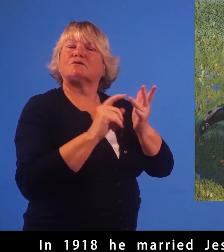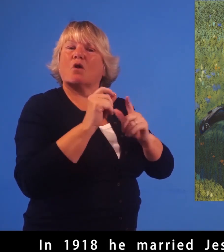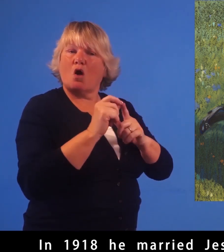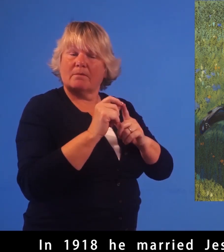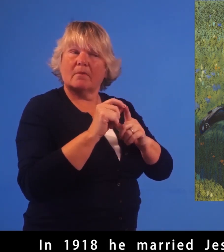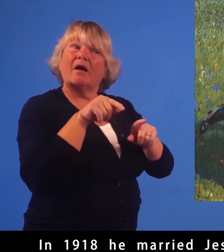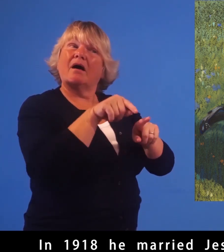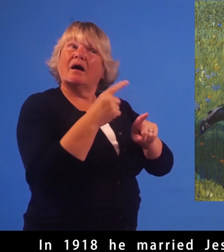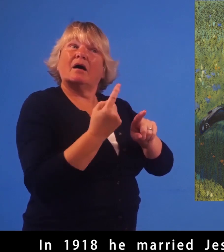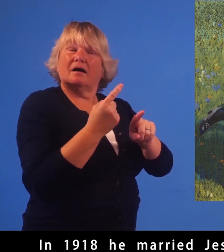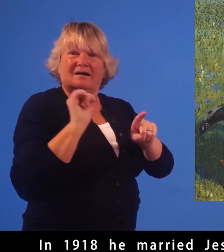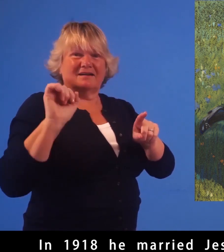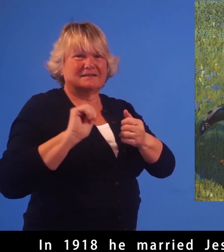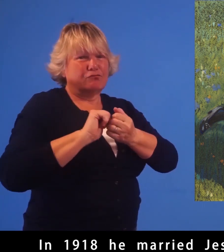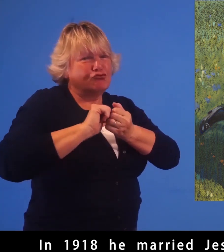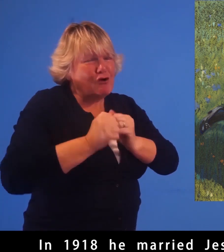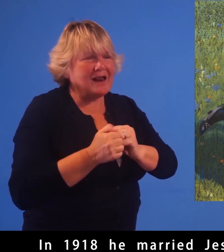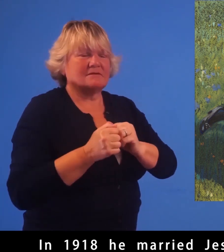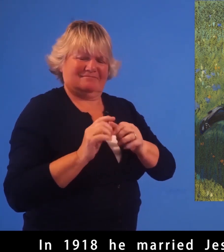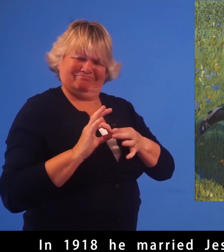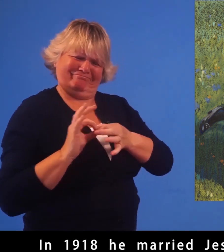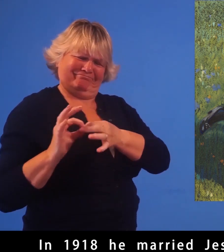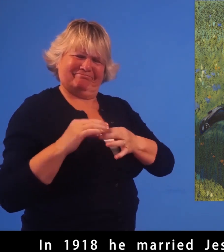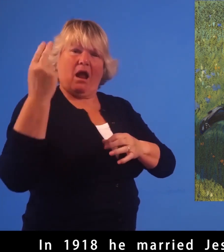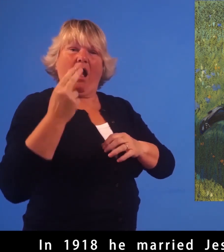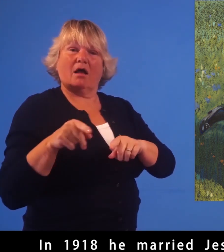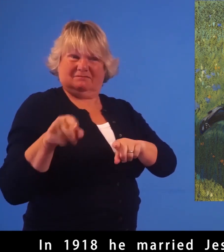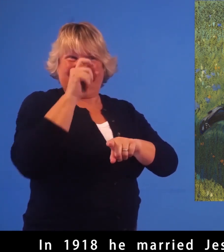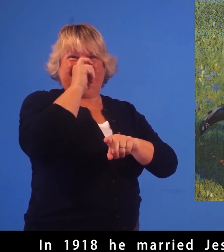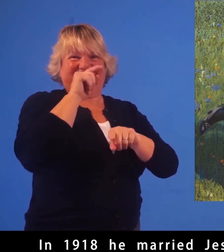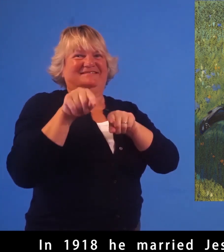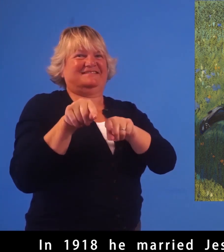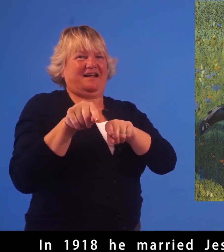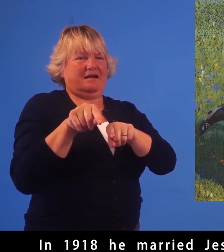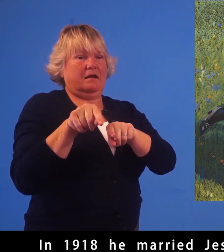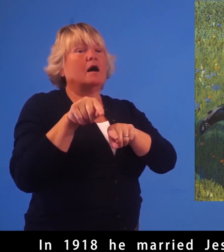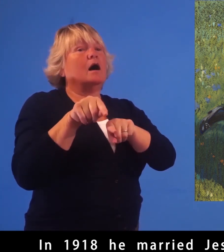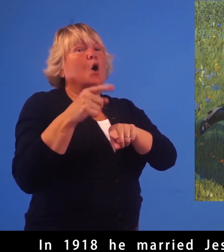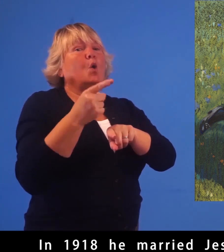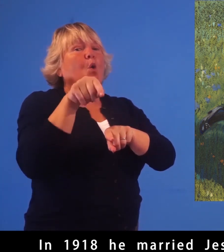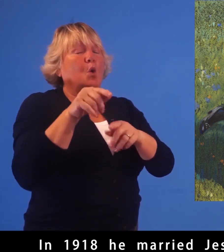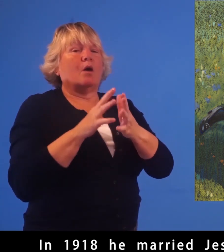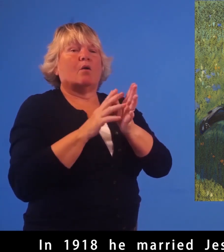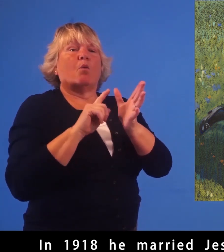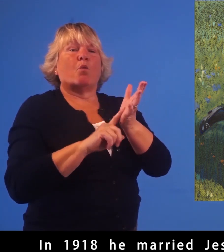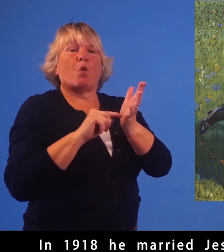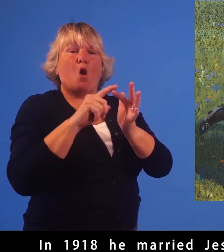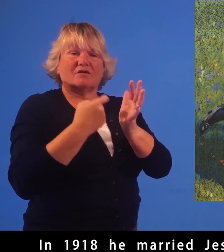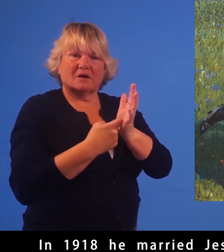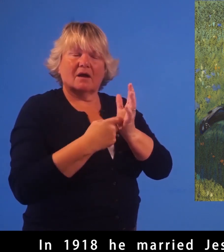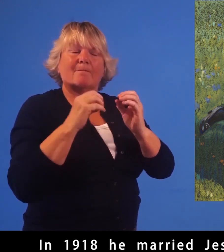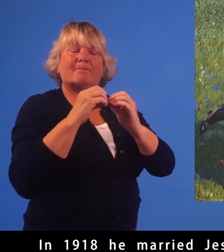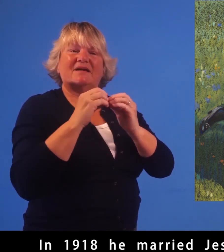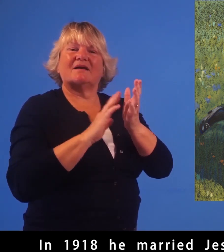In 1918, he married Jessie Inglis Hislop, the sister of his friend and fellow